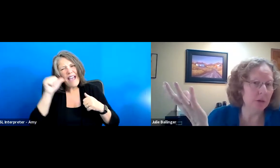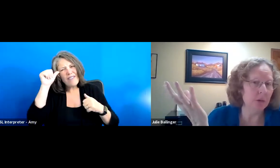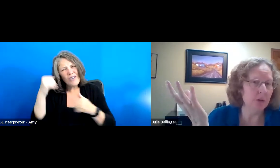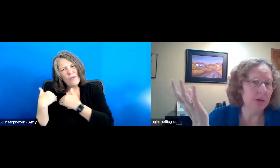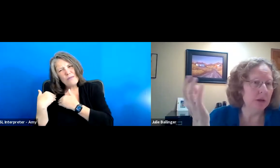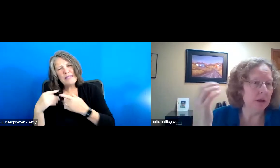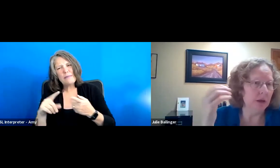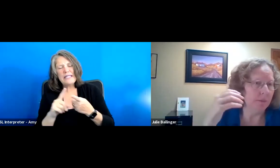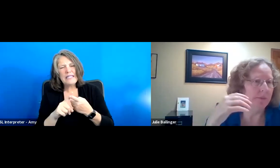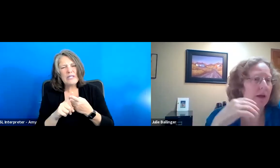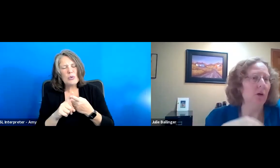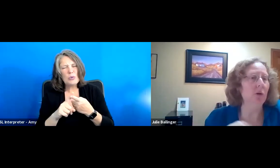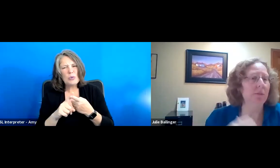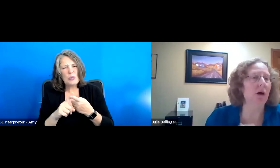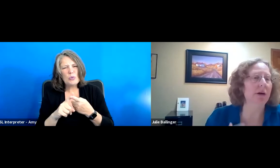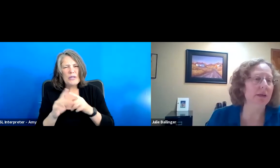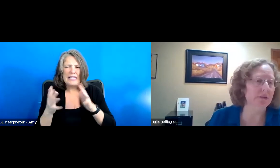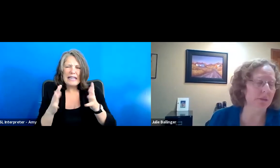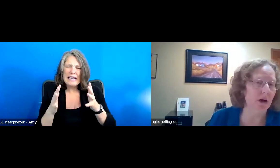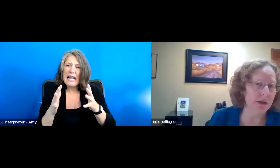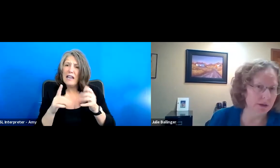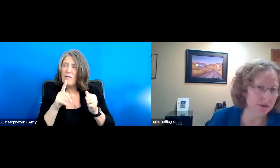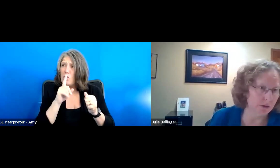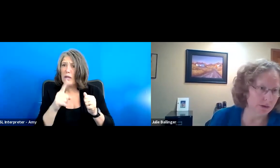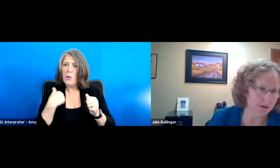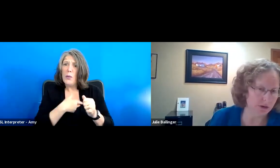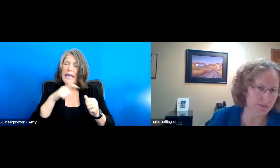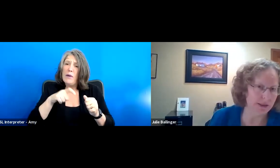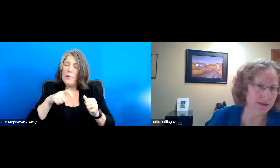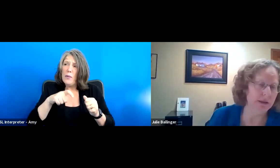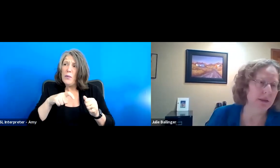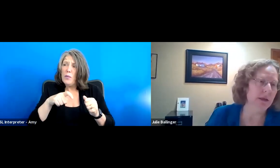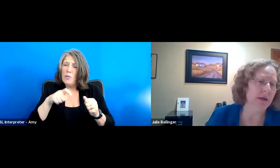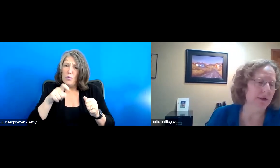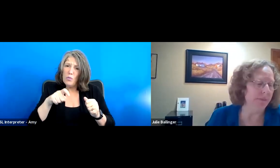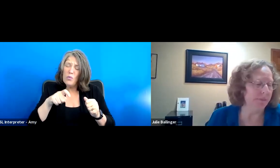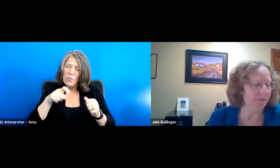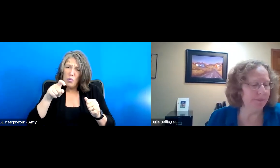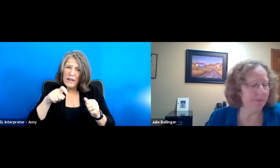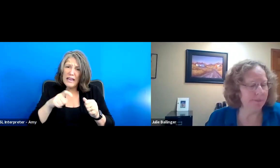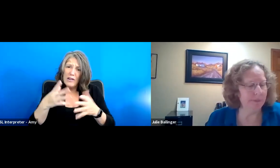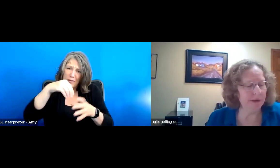responsibilities to kind of hold up our end of the bargain, so to speak.